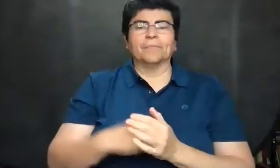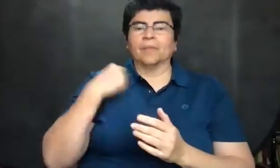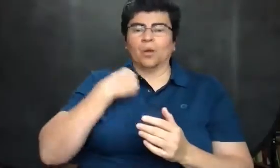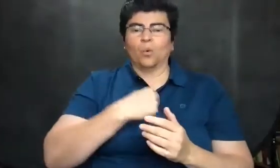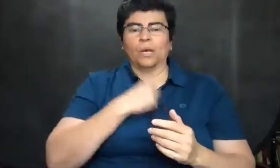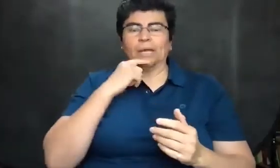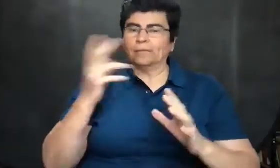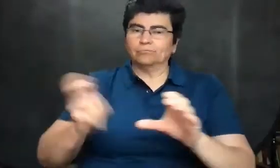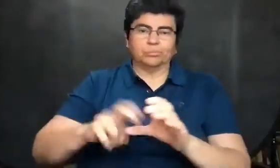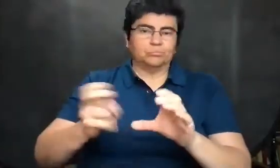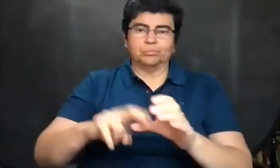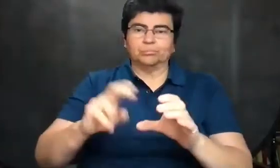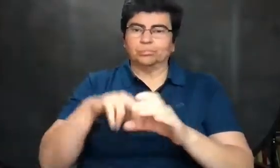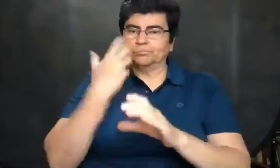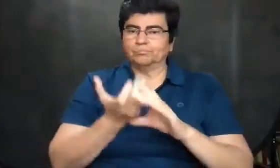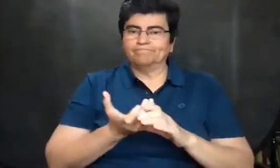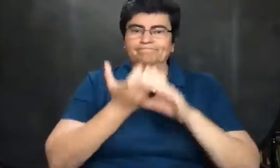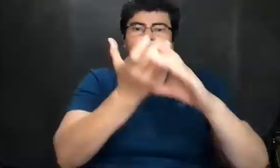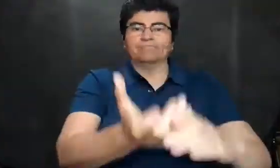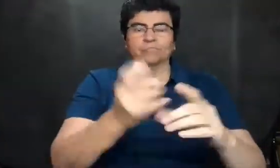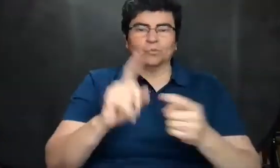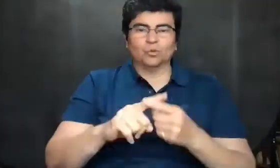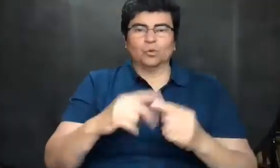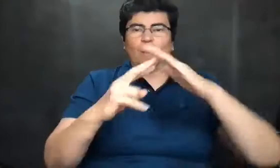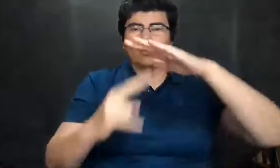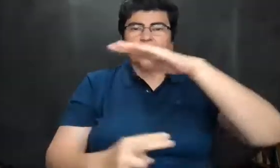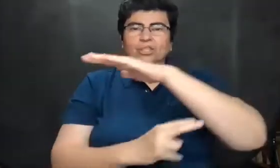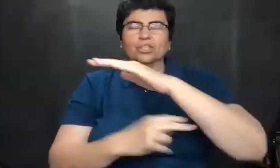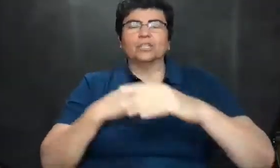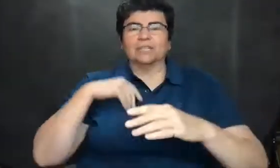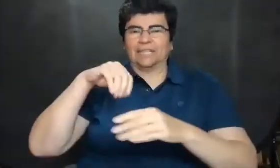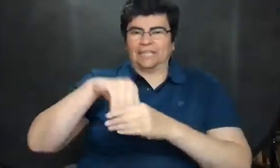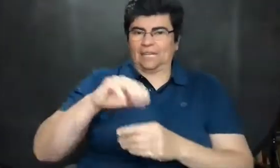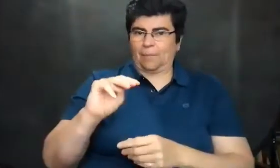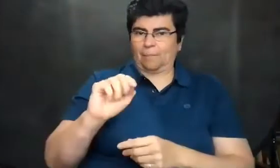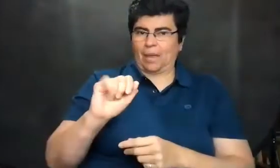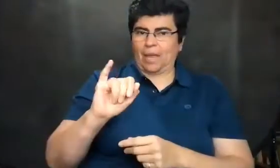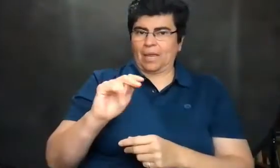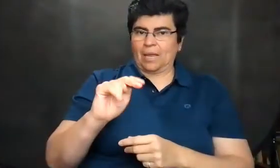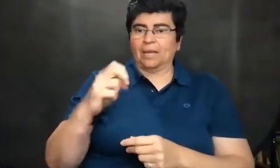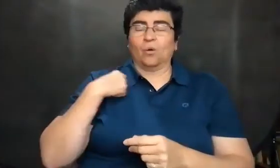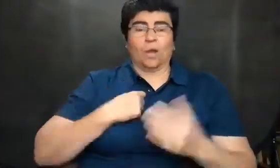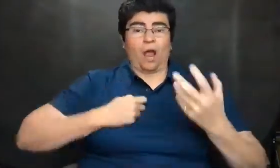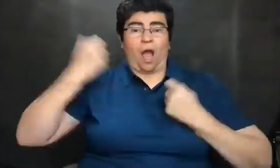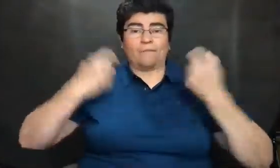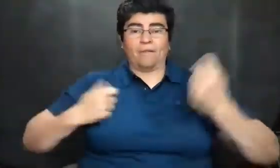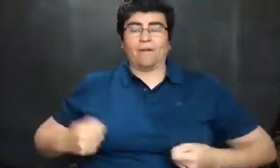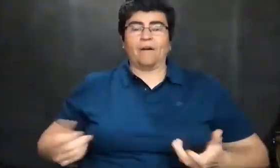vehicle, and off we went. And we went to this bridge in Windham, Maine, and we took our clothes off, and we folded them all up nice and neat. And I